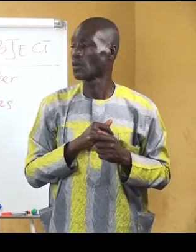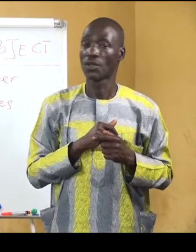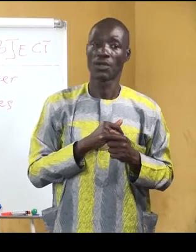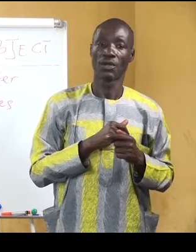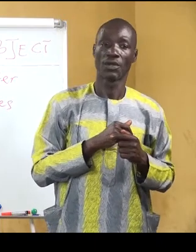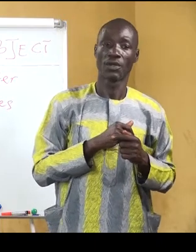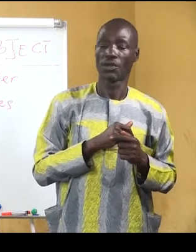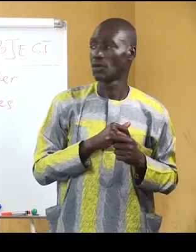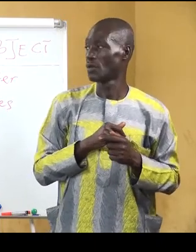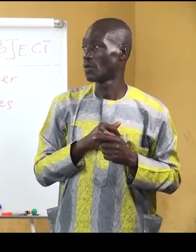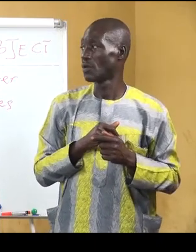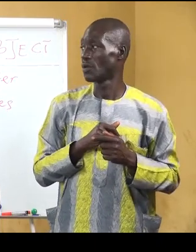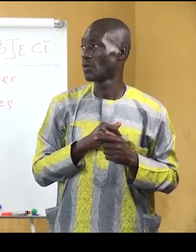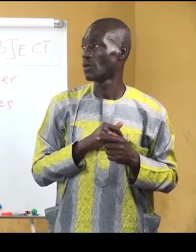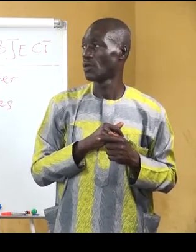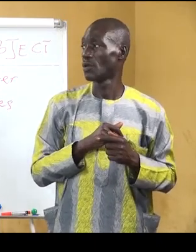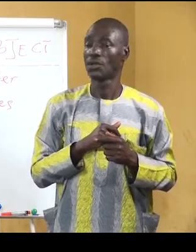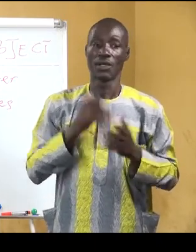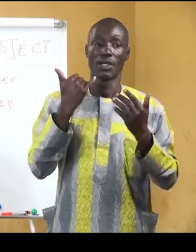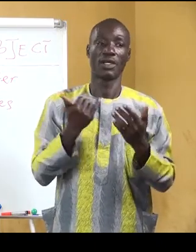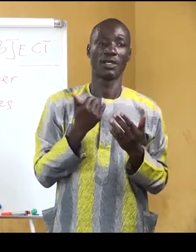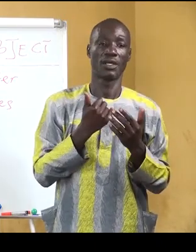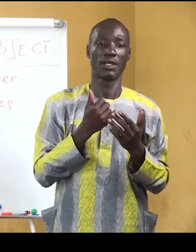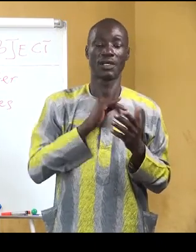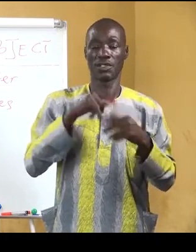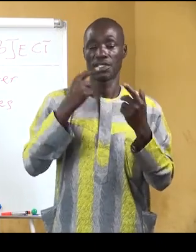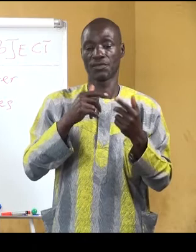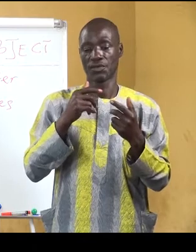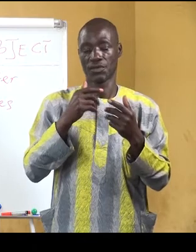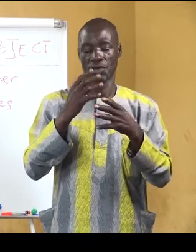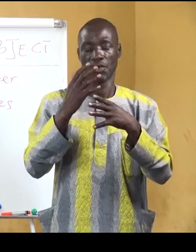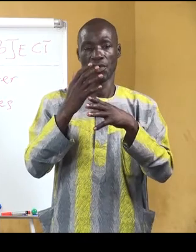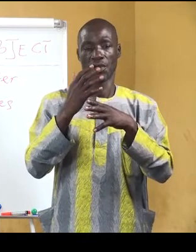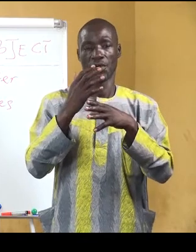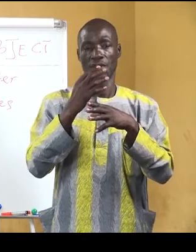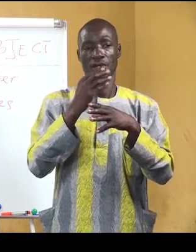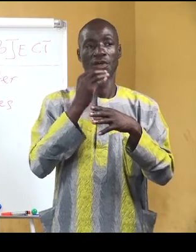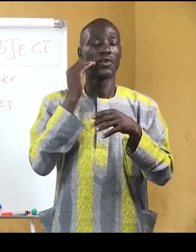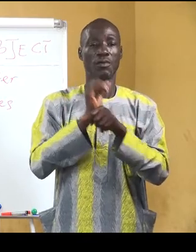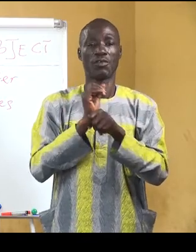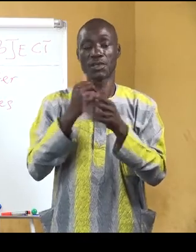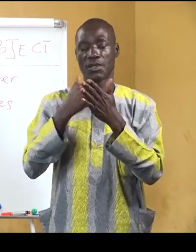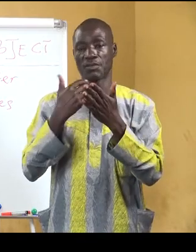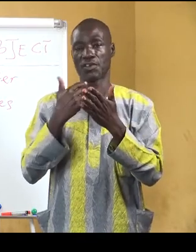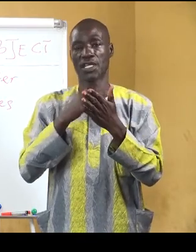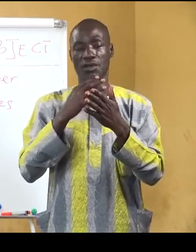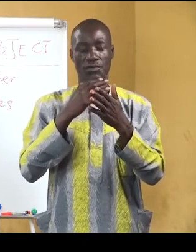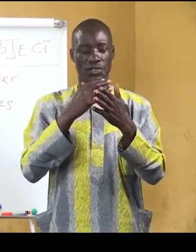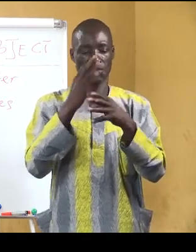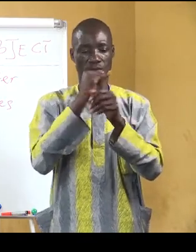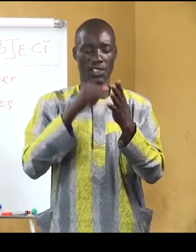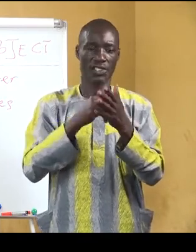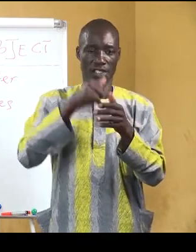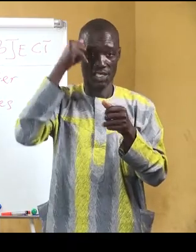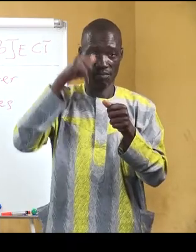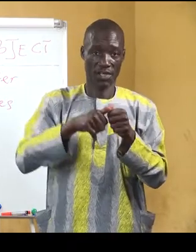Then I'm going to be giving you an assignment, but before that I would just summarize this or what I've said. Remember I